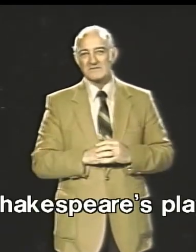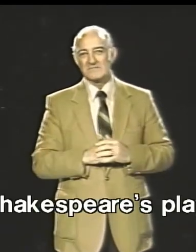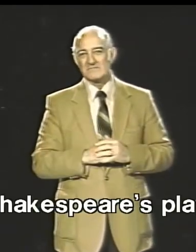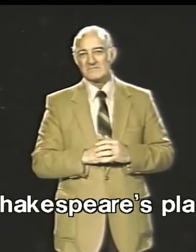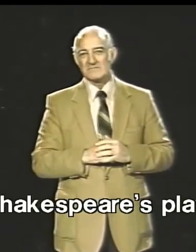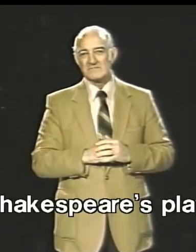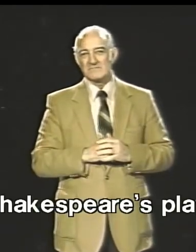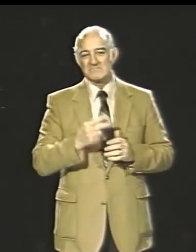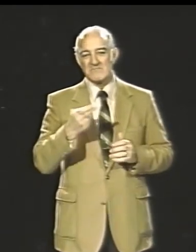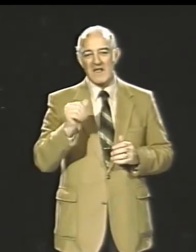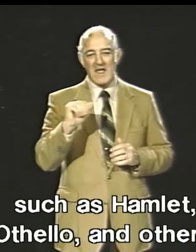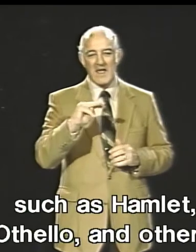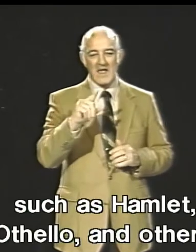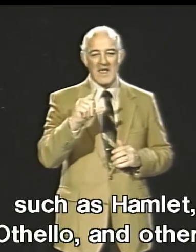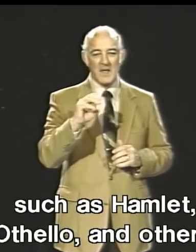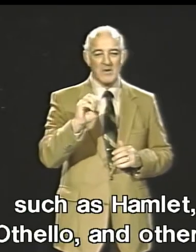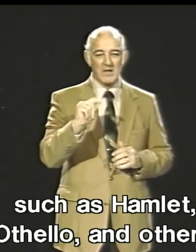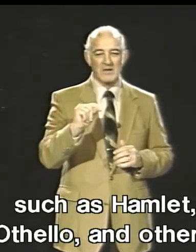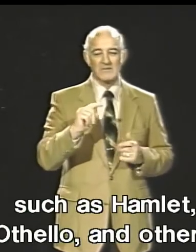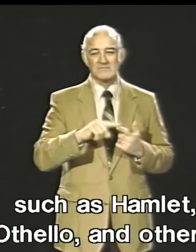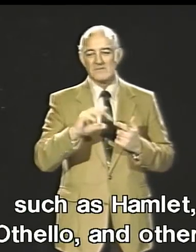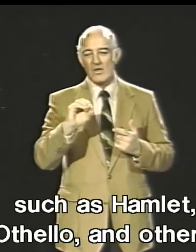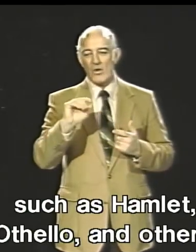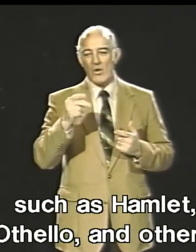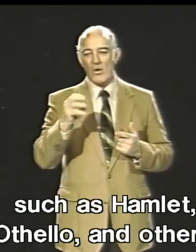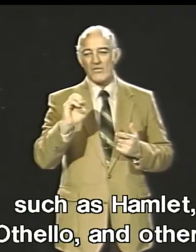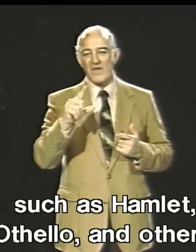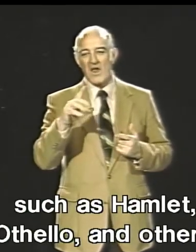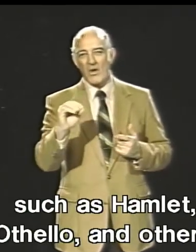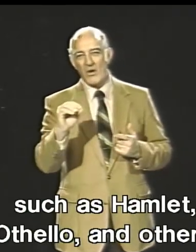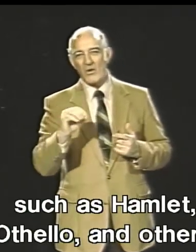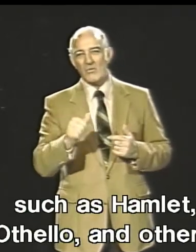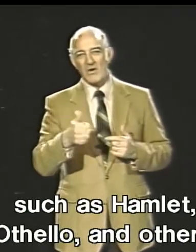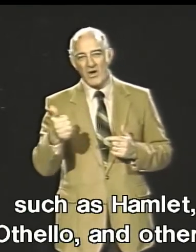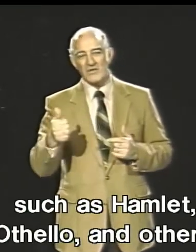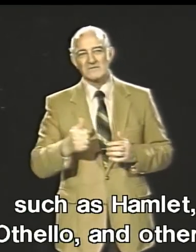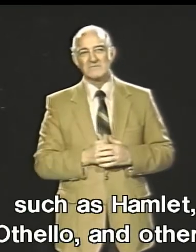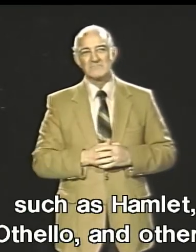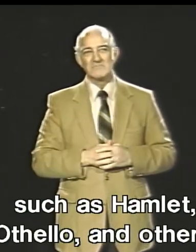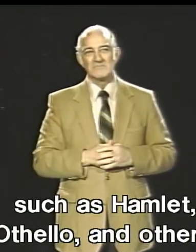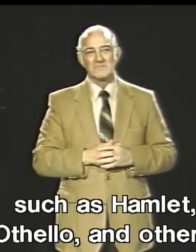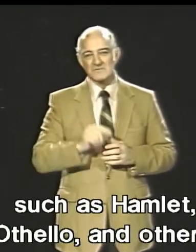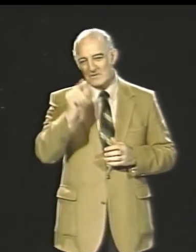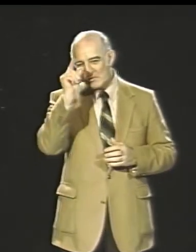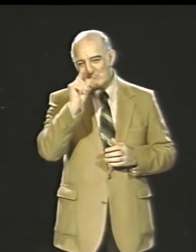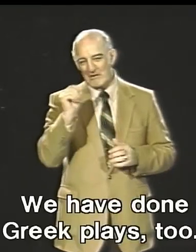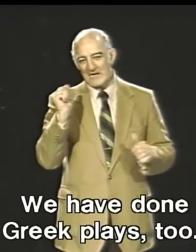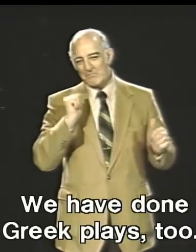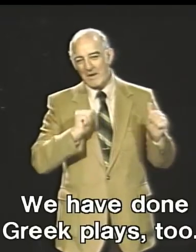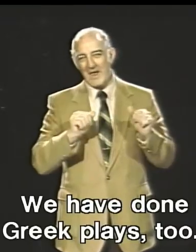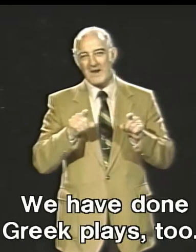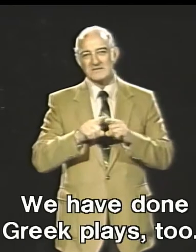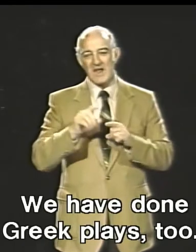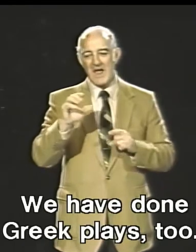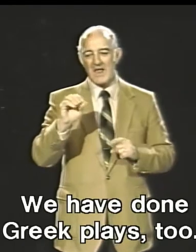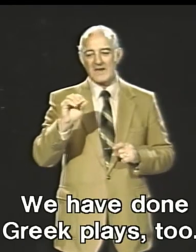Shakespeare's plays, such as Hamlet, Othello, and others. Greek